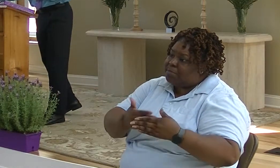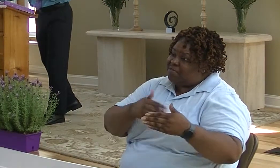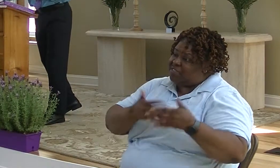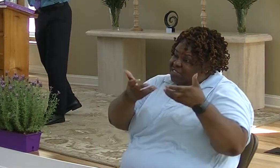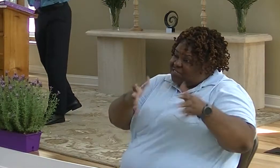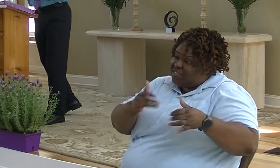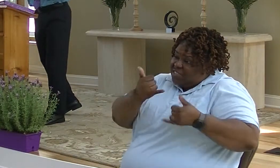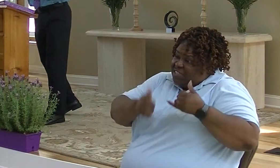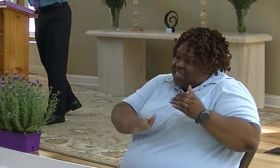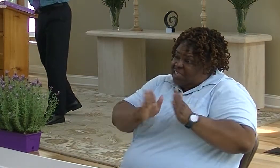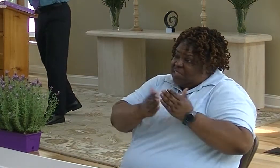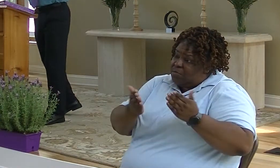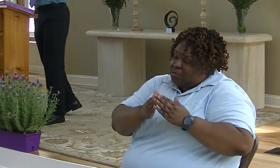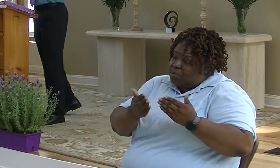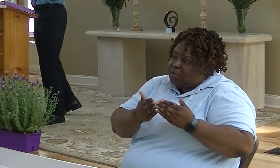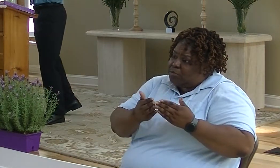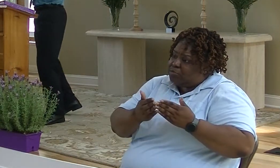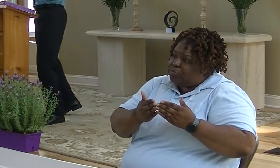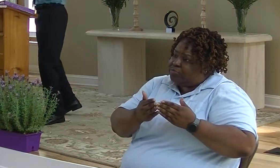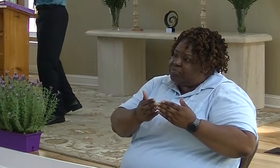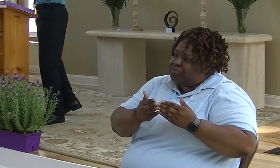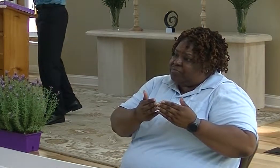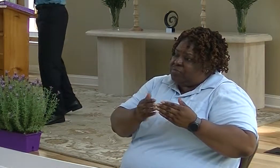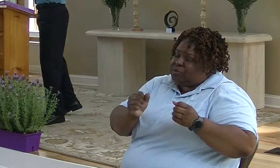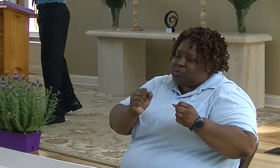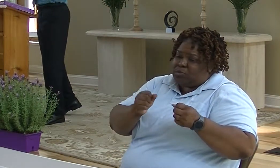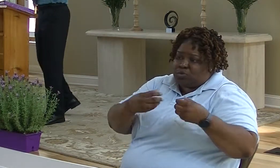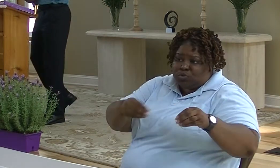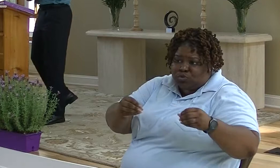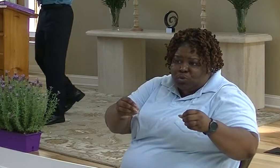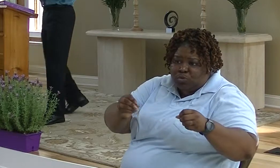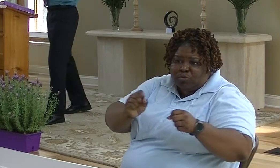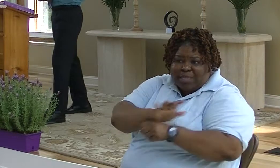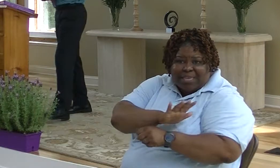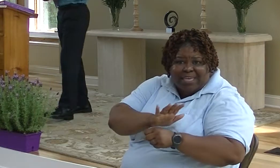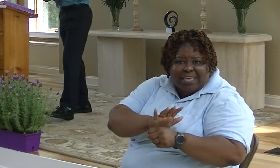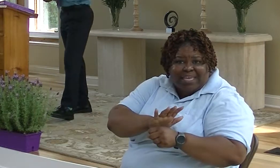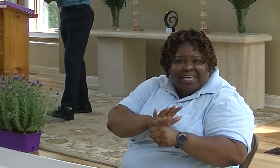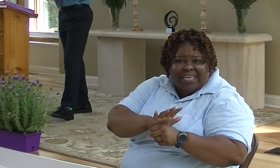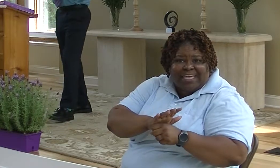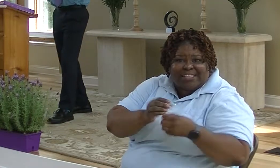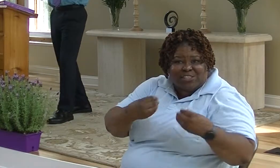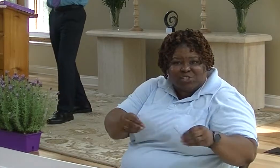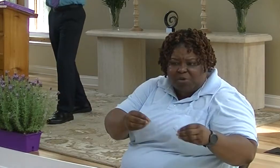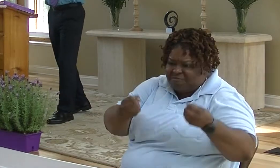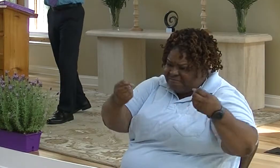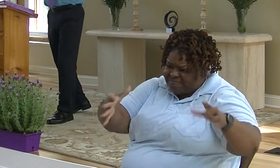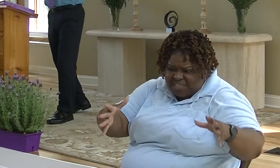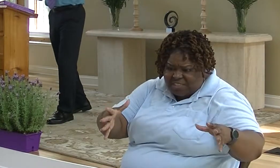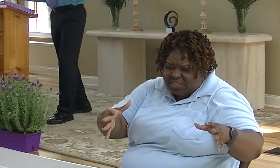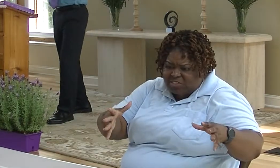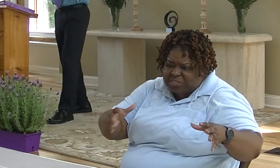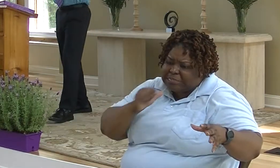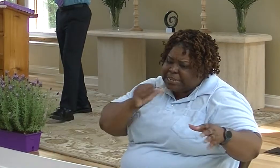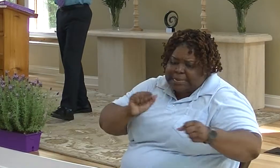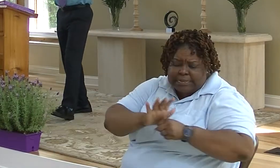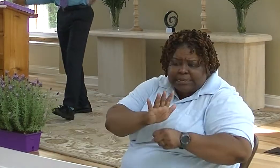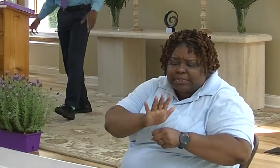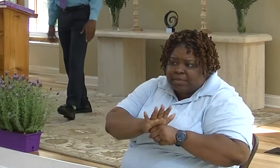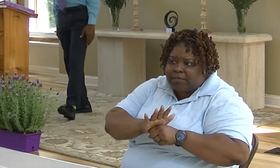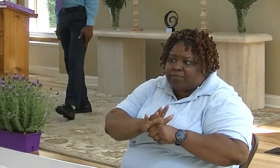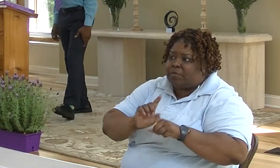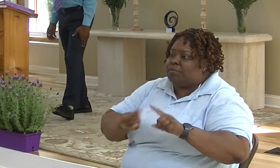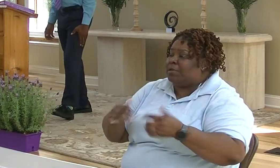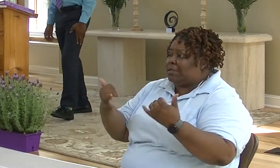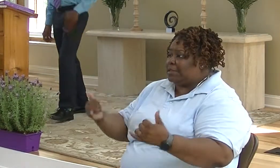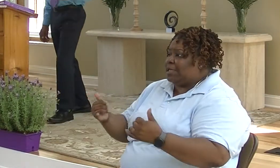yet. It's not even published yet, and it was sold out. George Lucas, Star Wars. George Lucas never